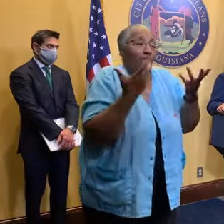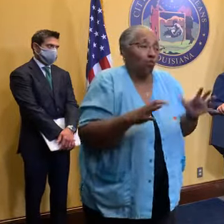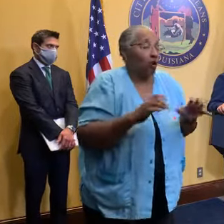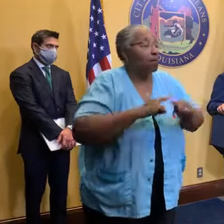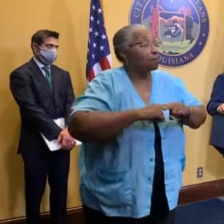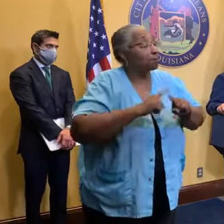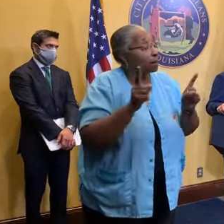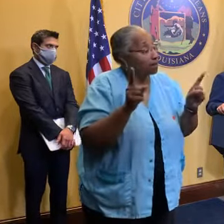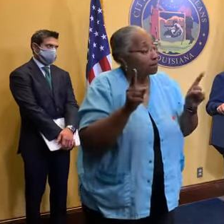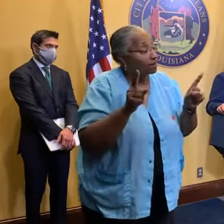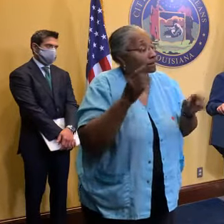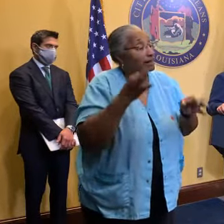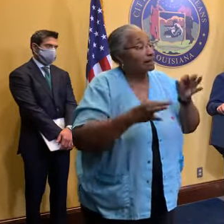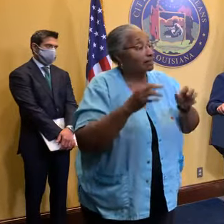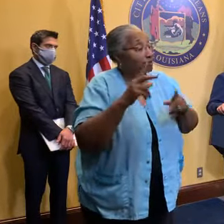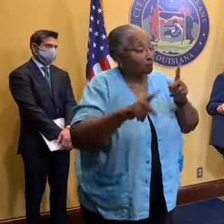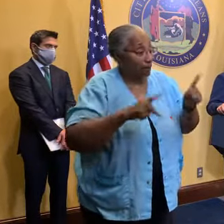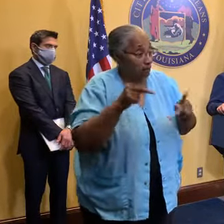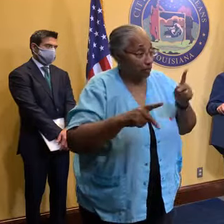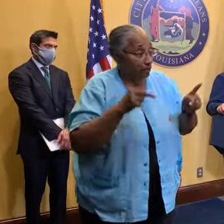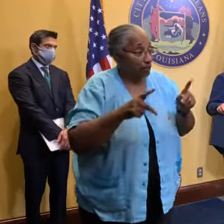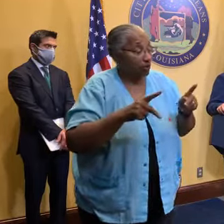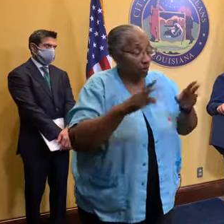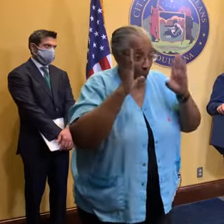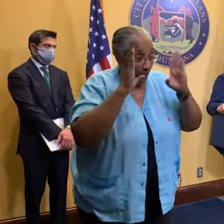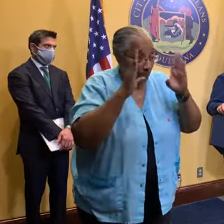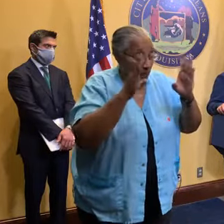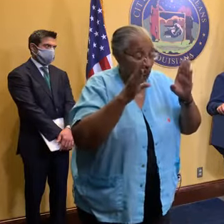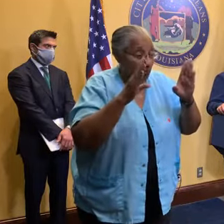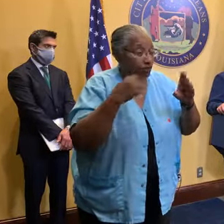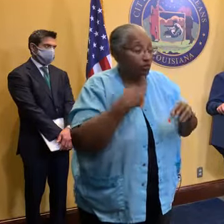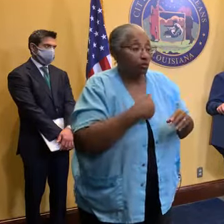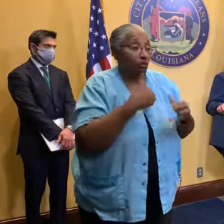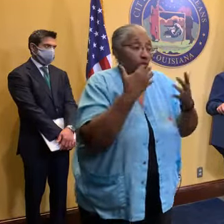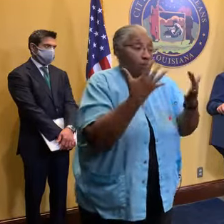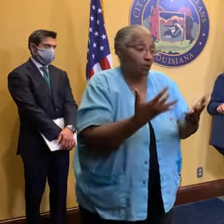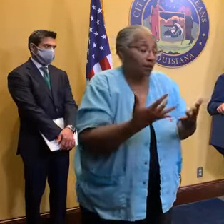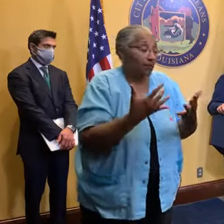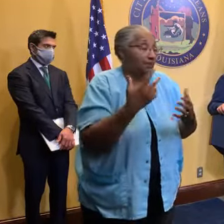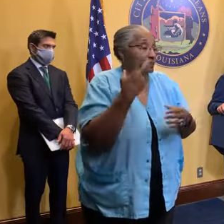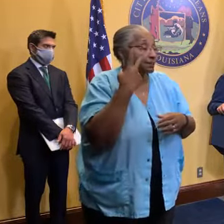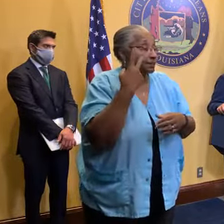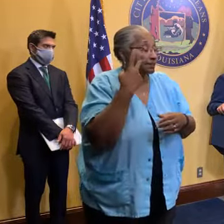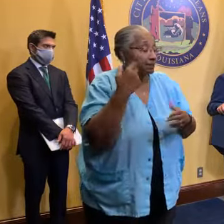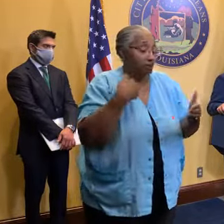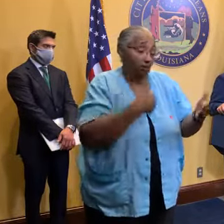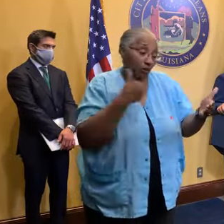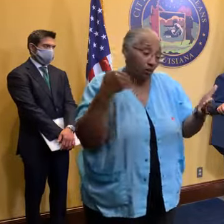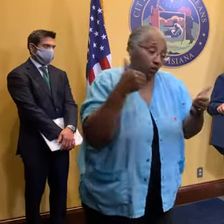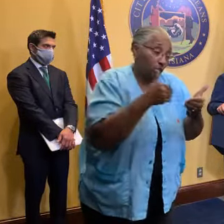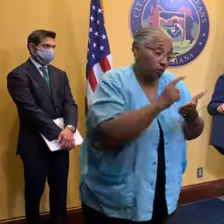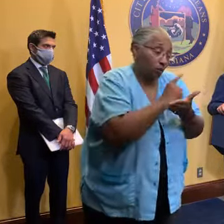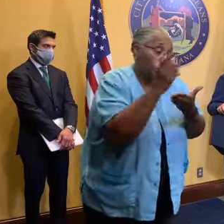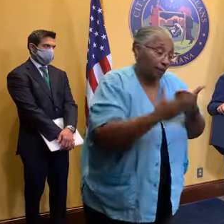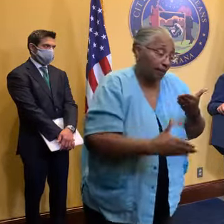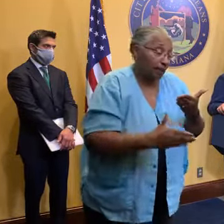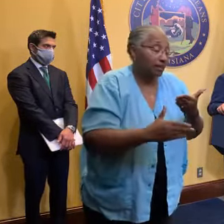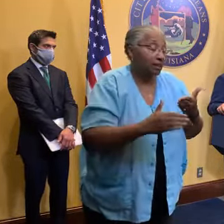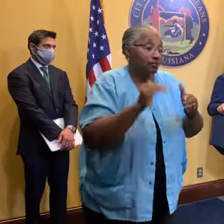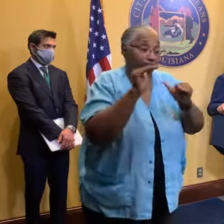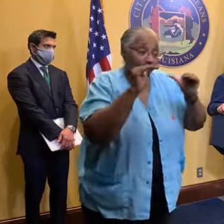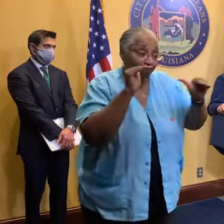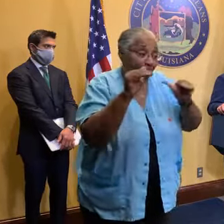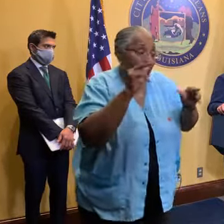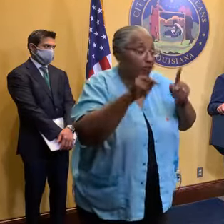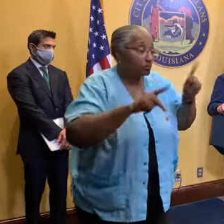with compliance. So we're going to take another push, as we approach the weekend, to get people straight, and